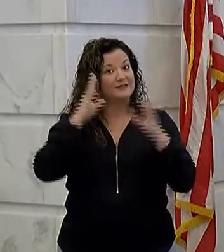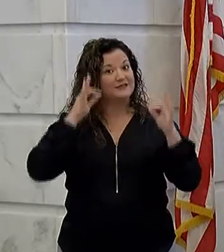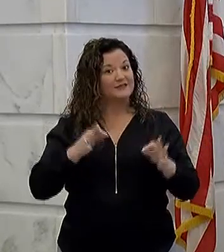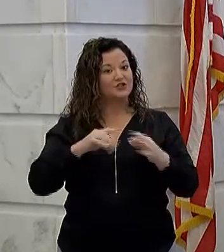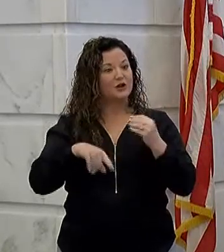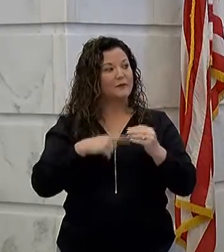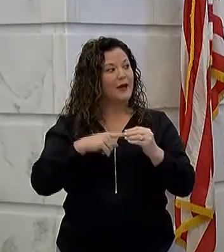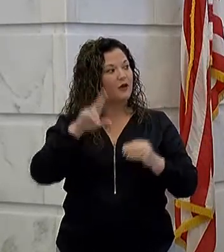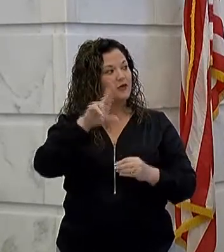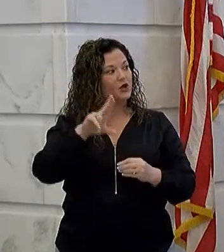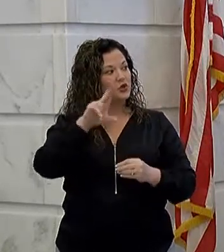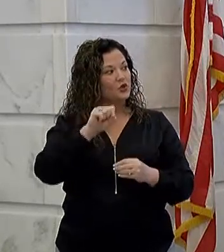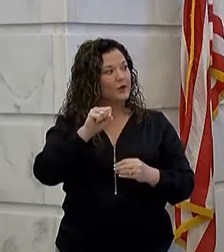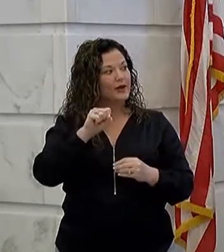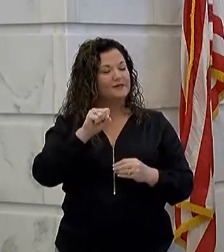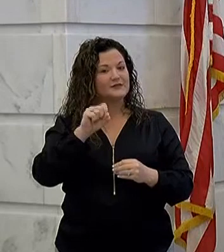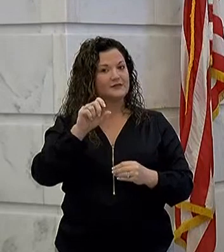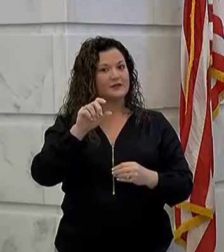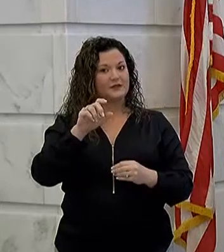U.S. Steel